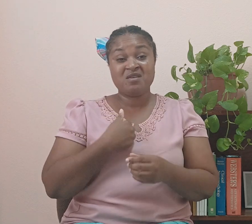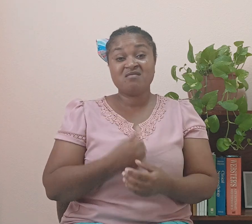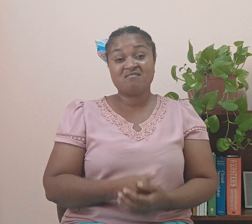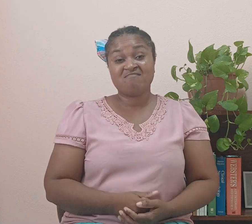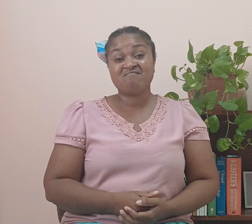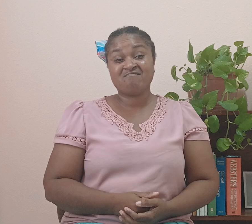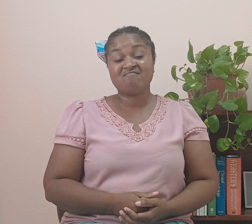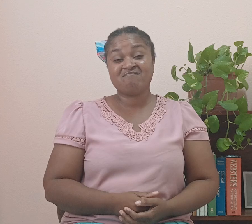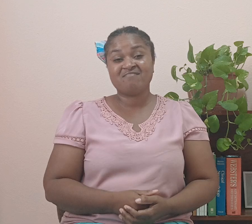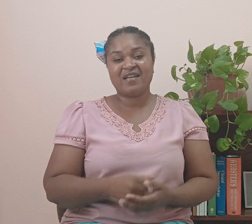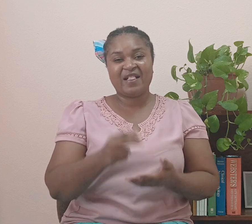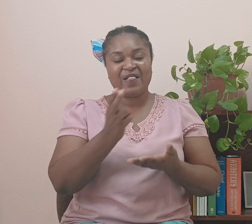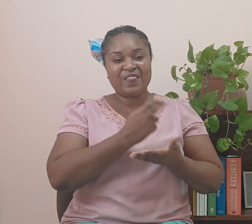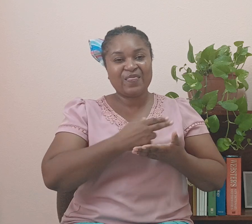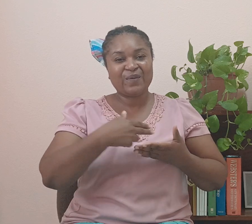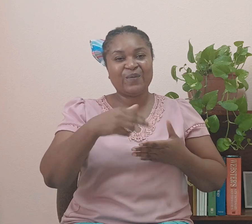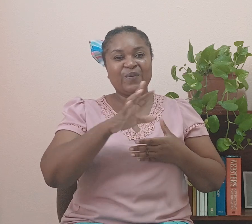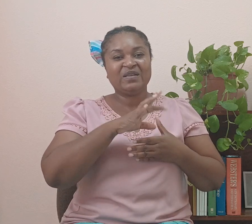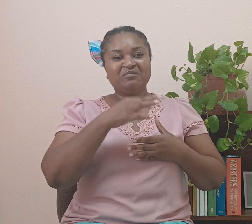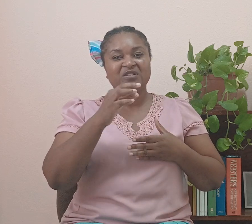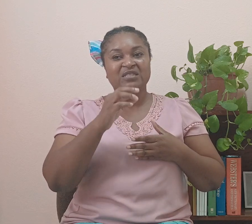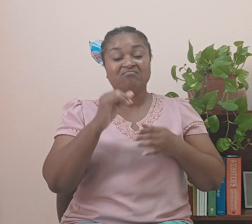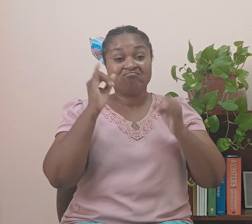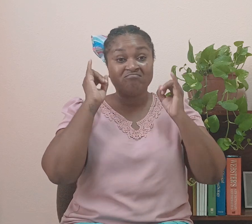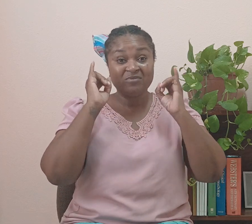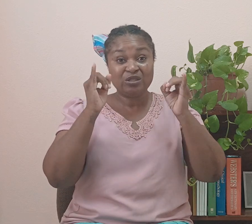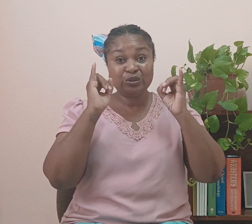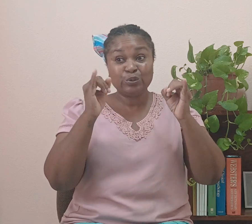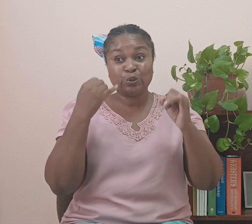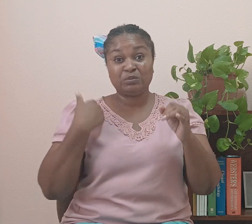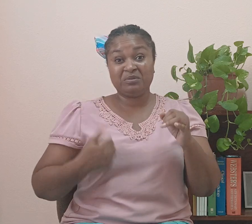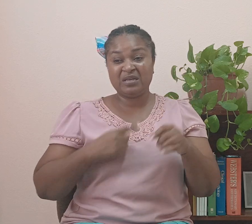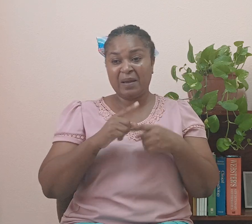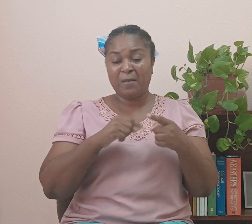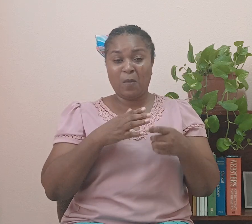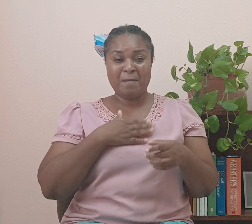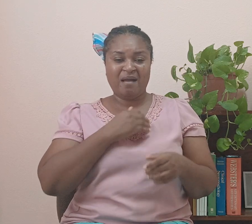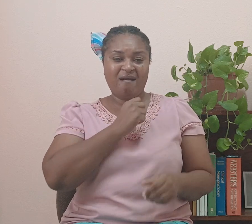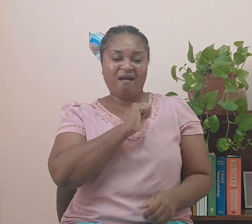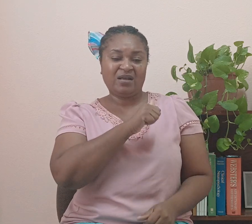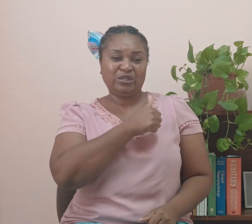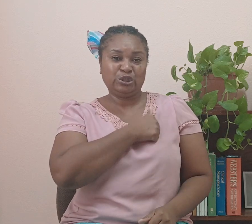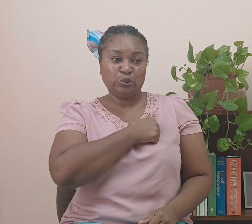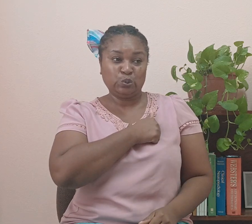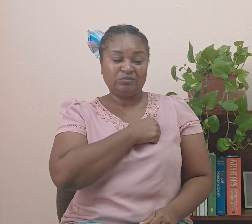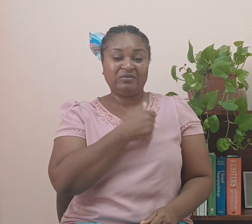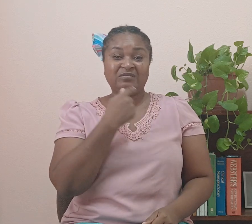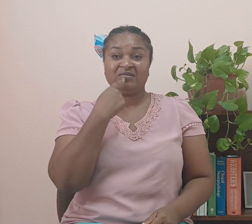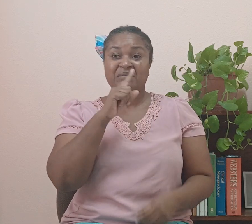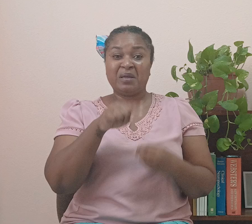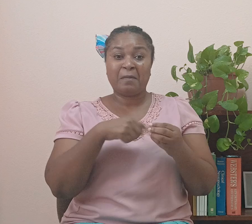The Holy Spirit instructs me about my attitudes and actions.